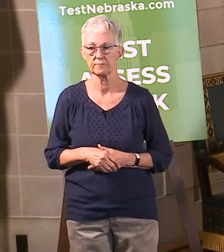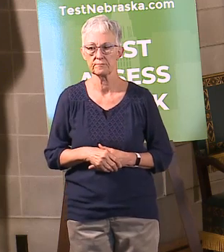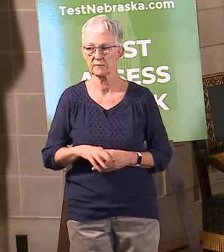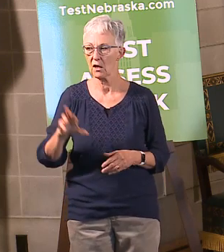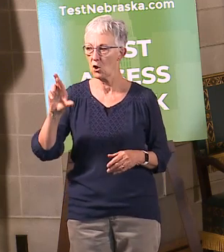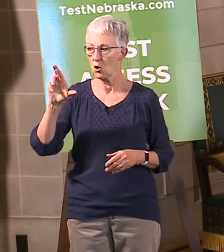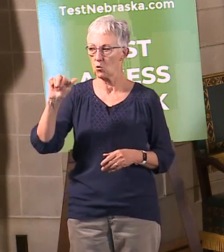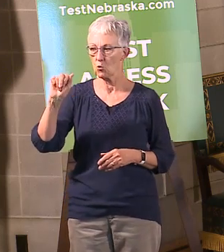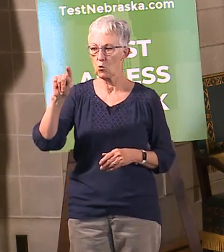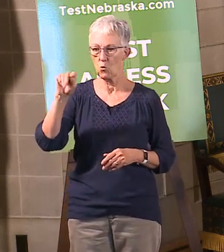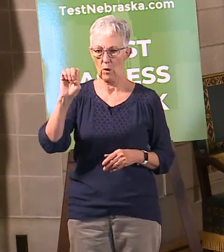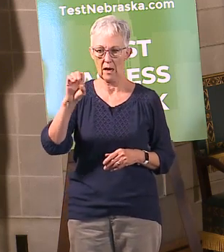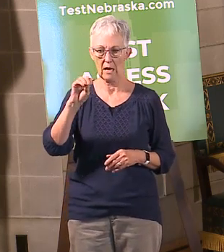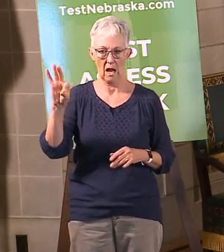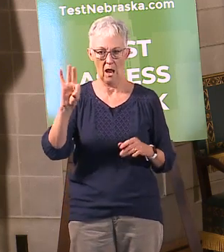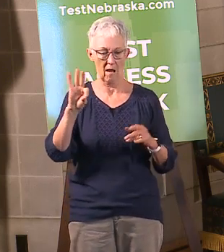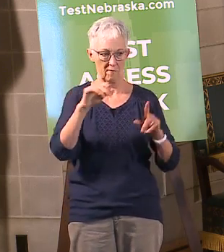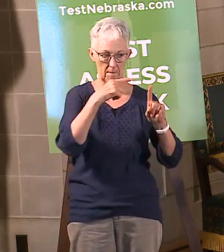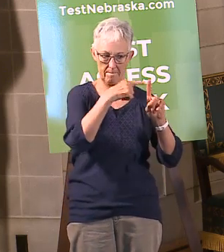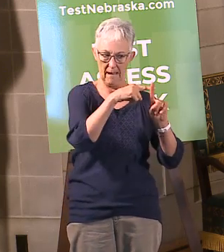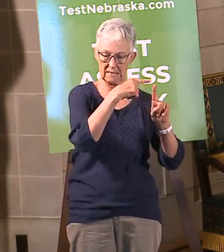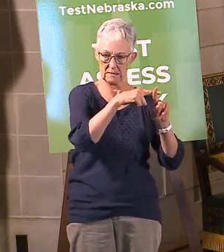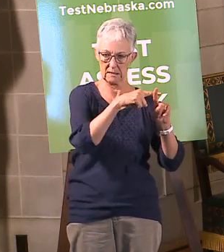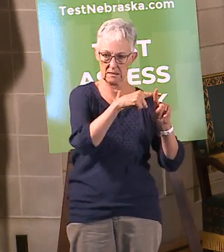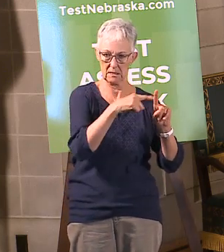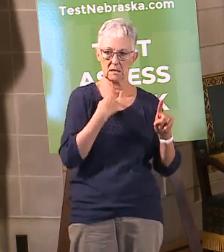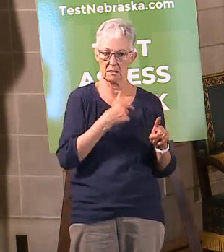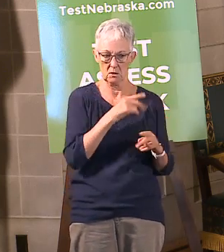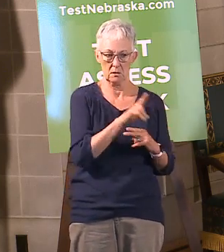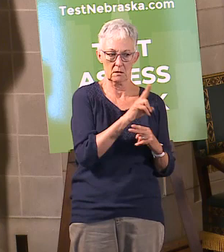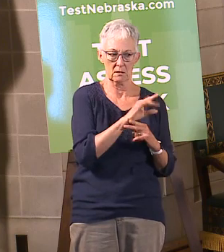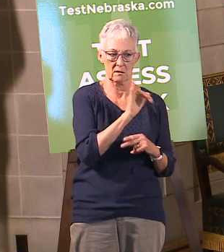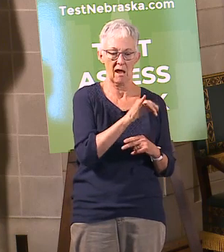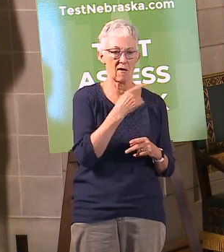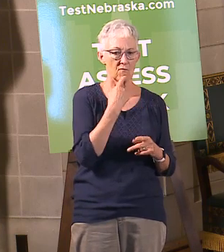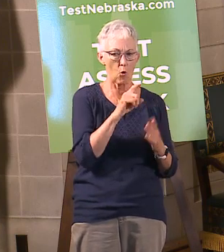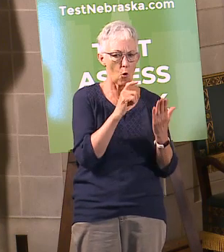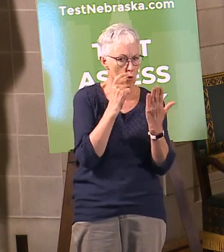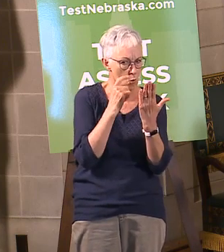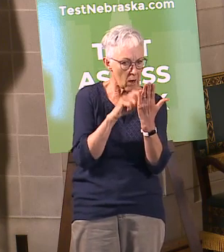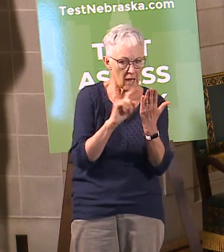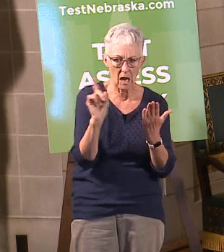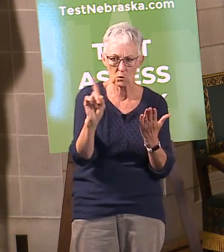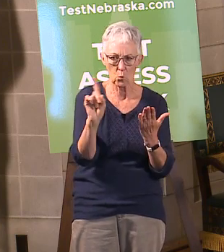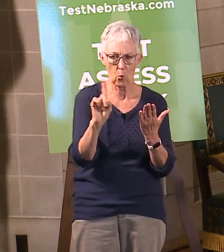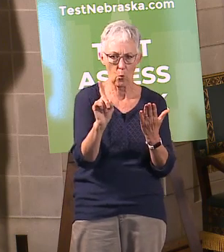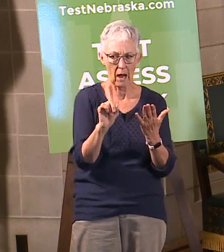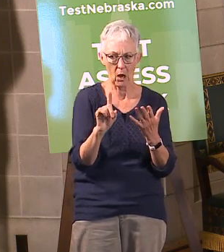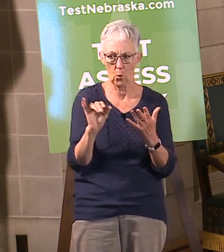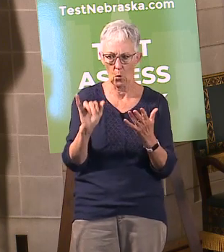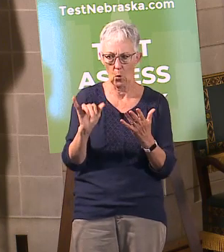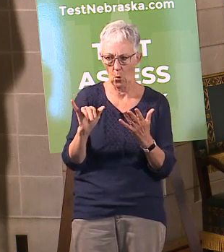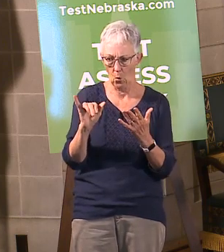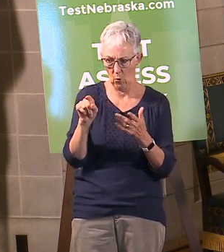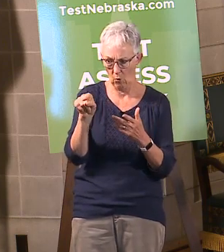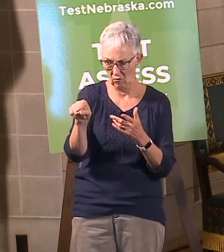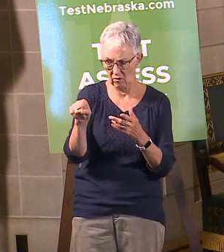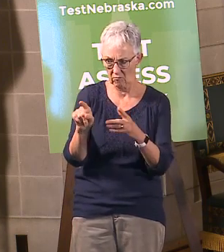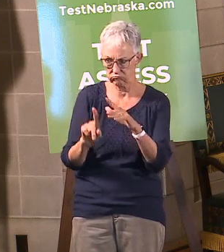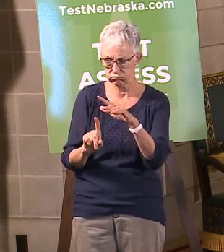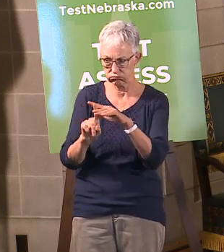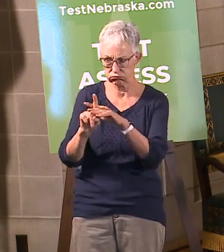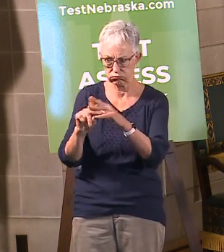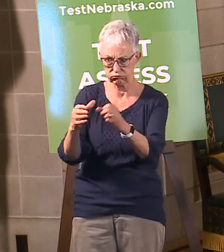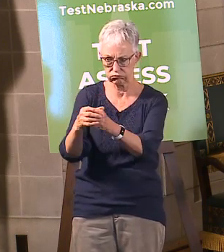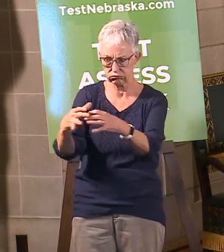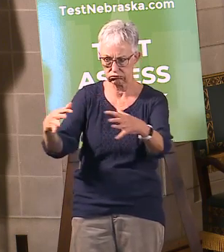we're looking for indications of where we might have a future hotspot popping up. Use the example of Lexington. So when we got to a 30% positive